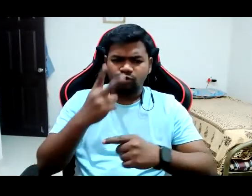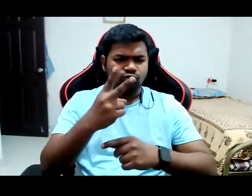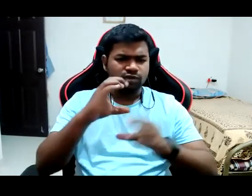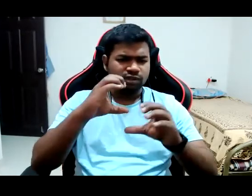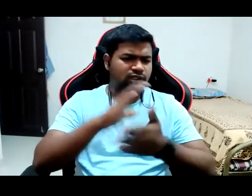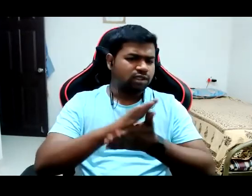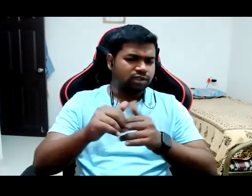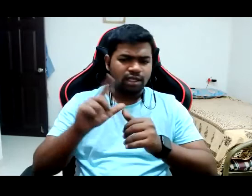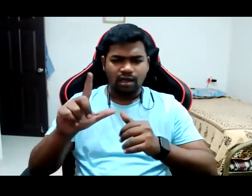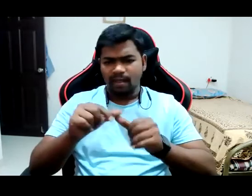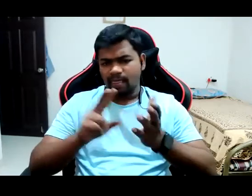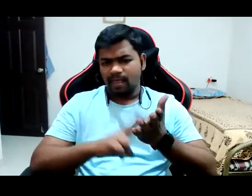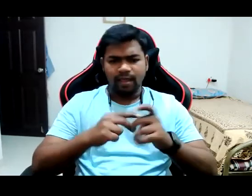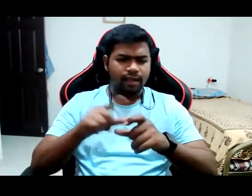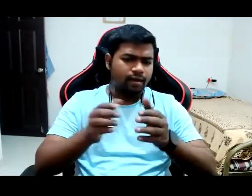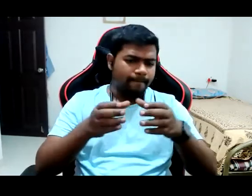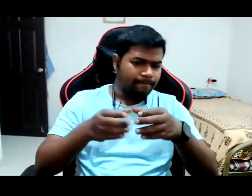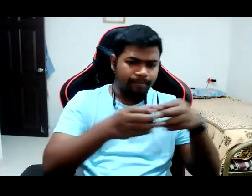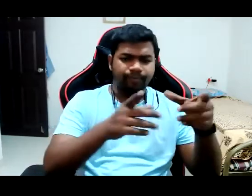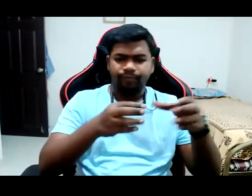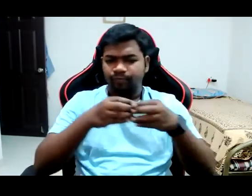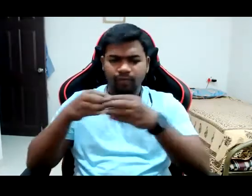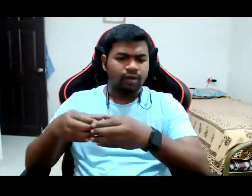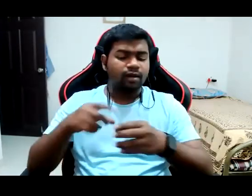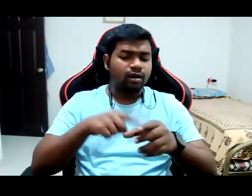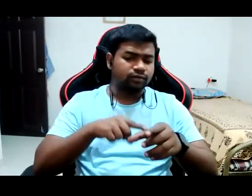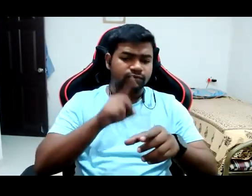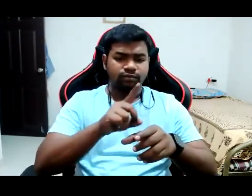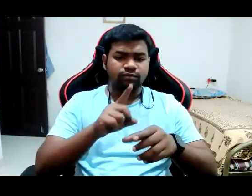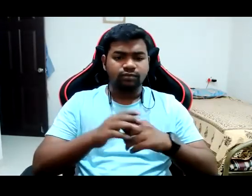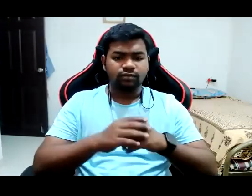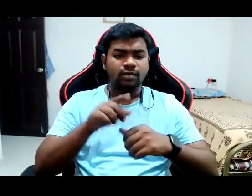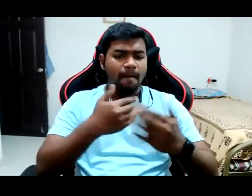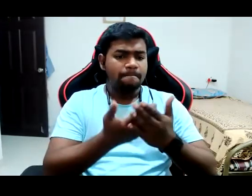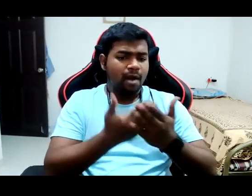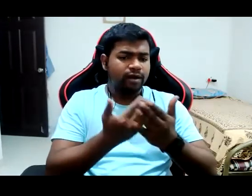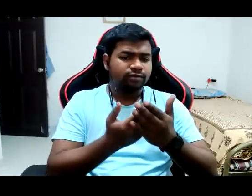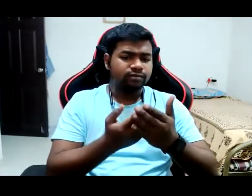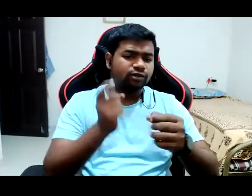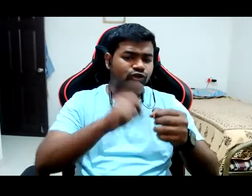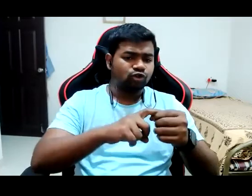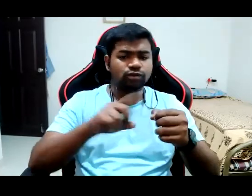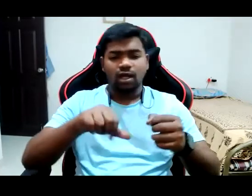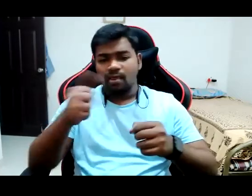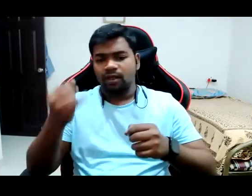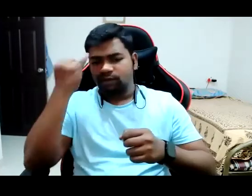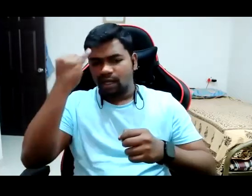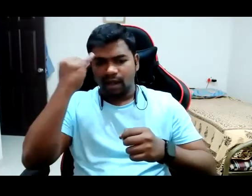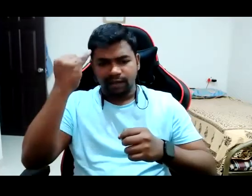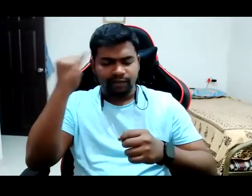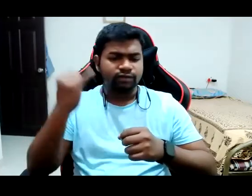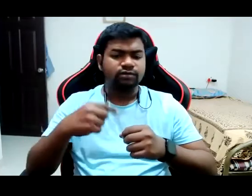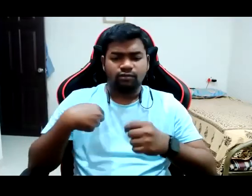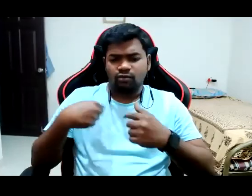created on Discord, one of them being participant intros and the other one being ideas. And the whole point of that is we want you to